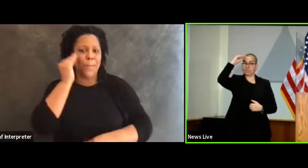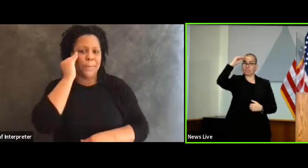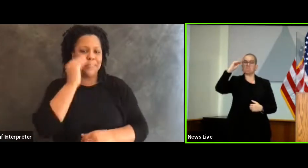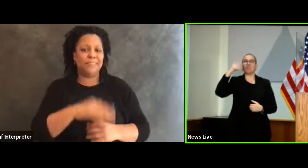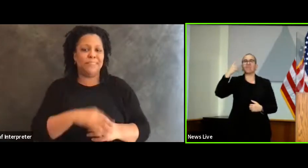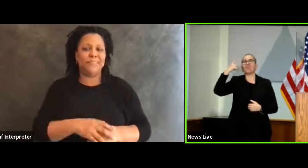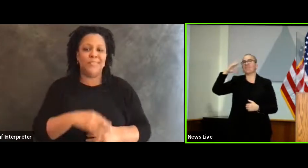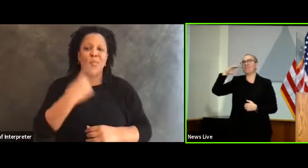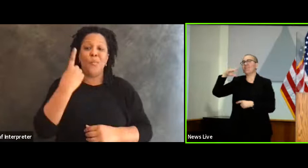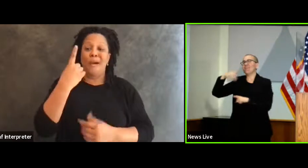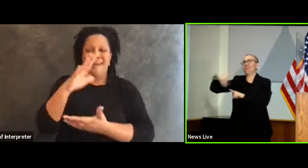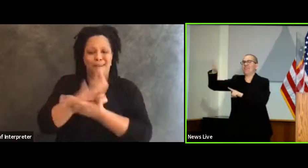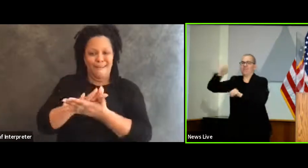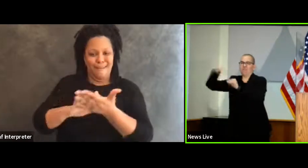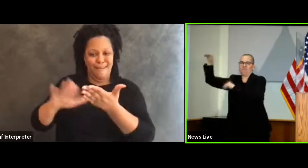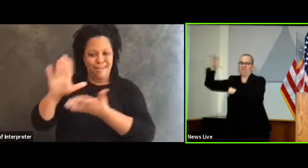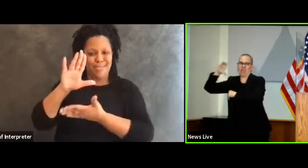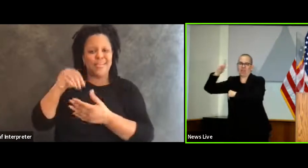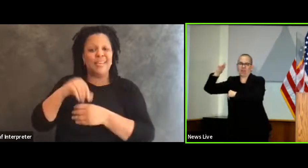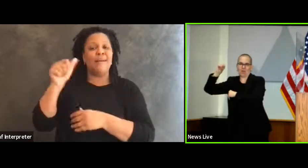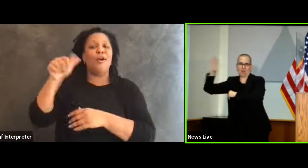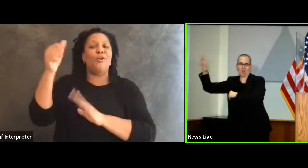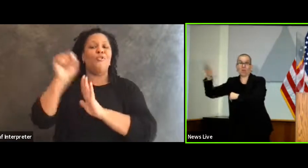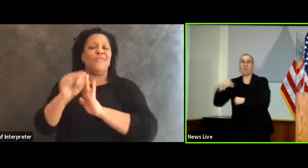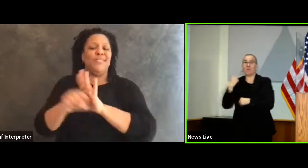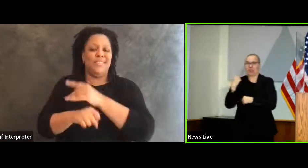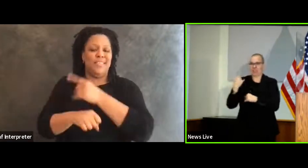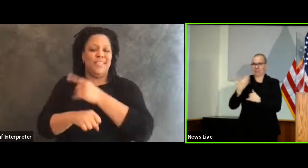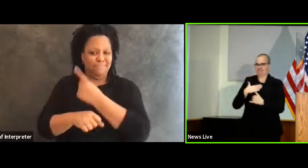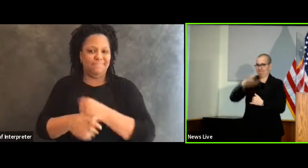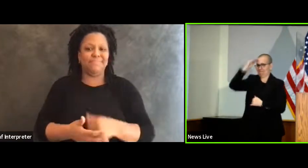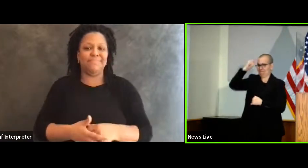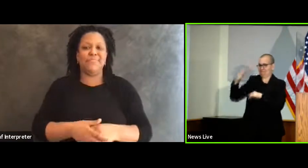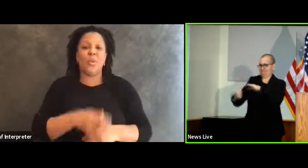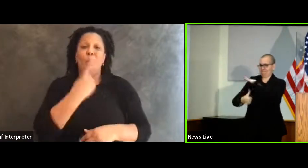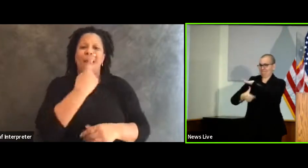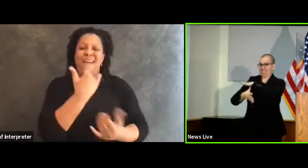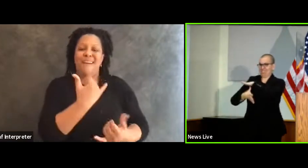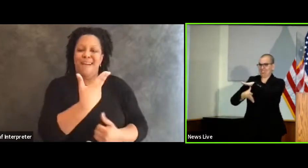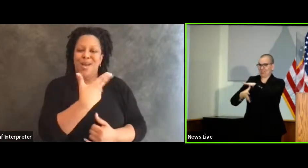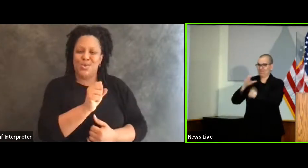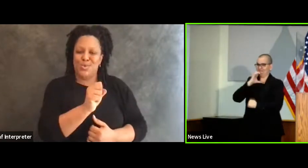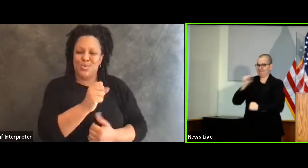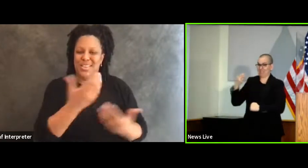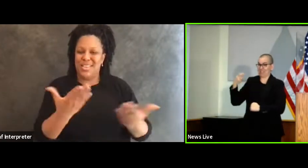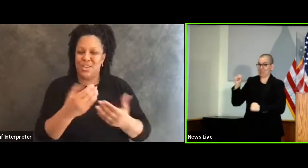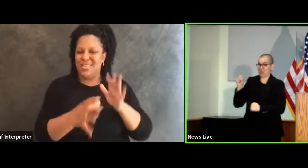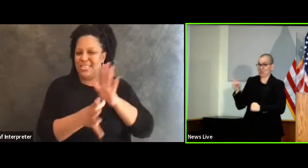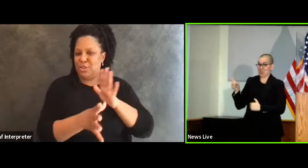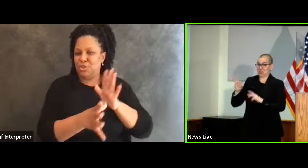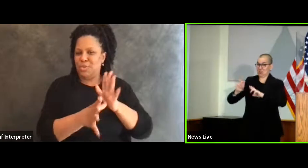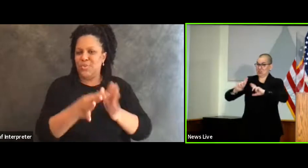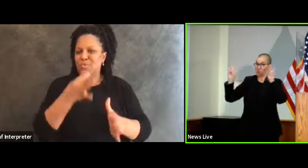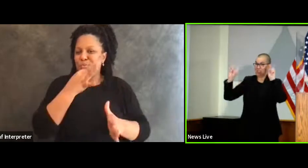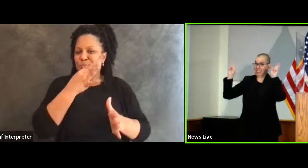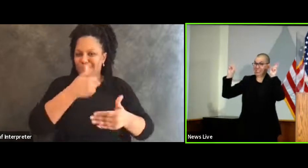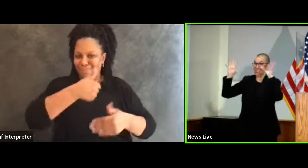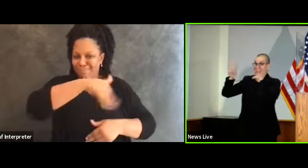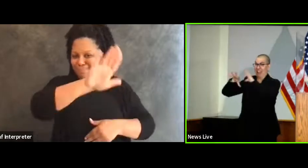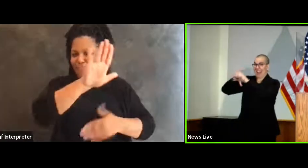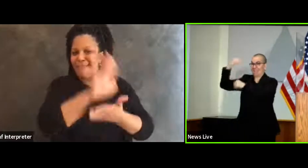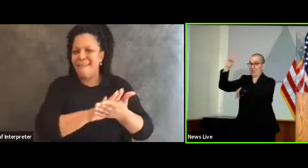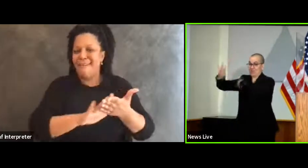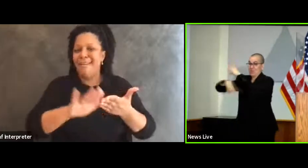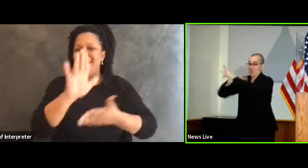Colorado. And then I have one who's a senior in high school and getting ready to go to college. What's interesting about that, and the